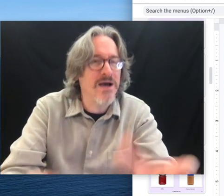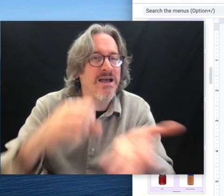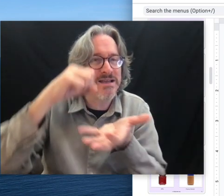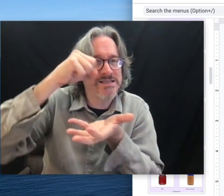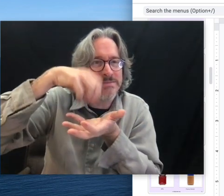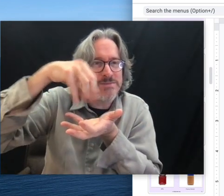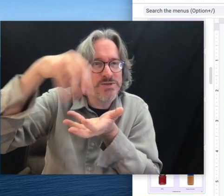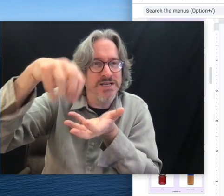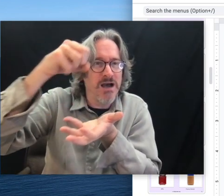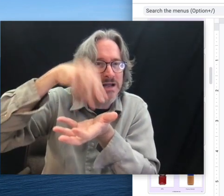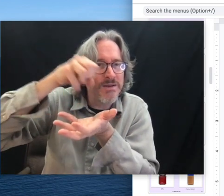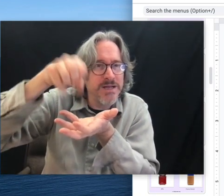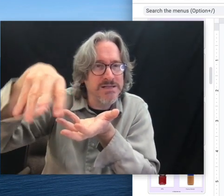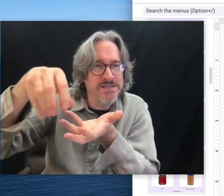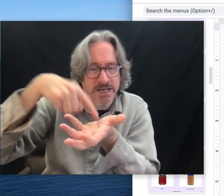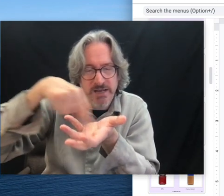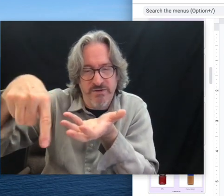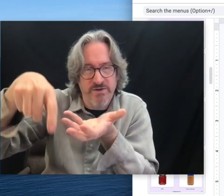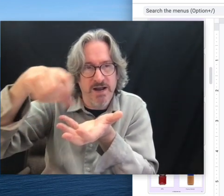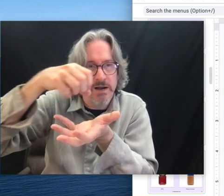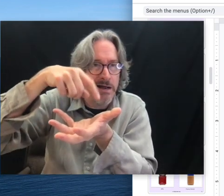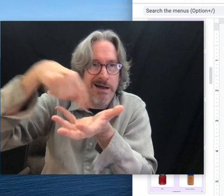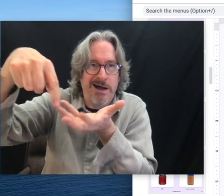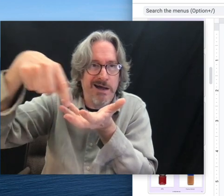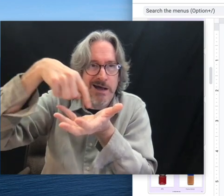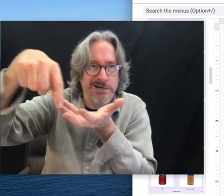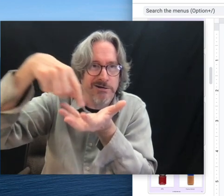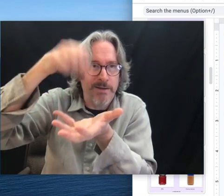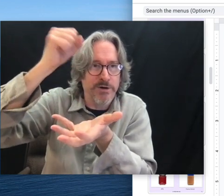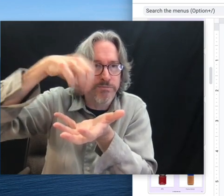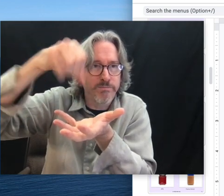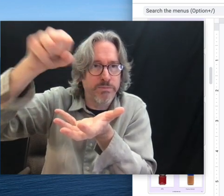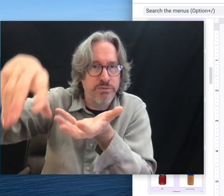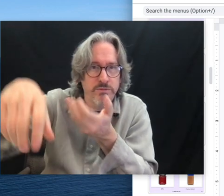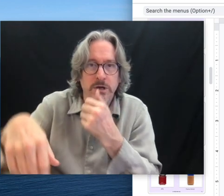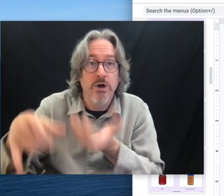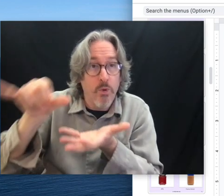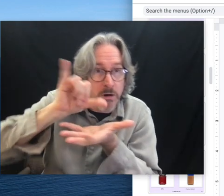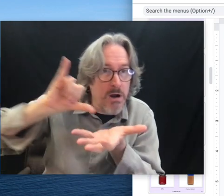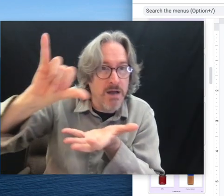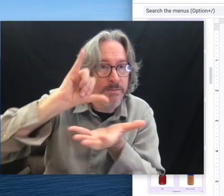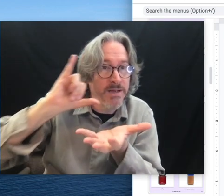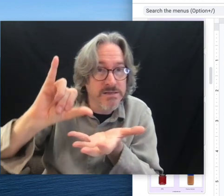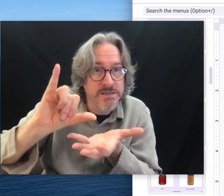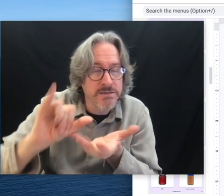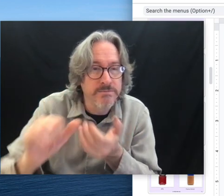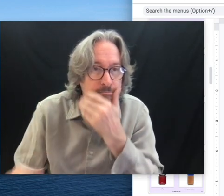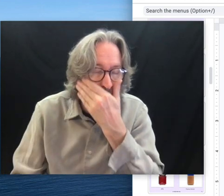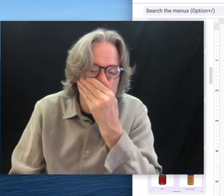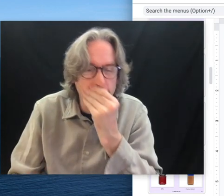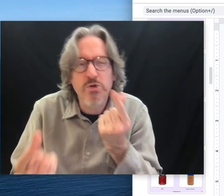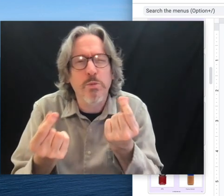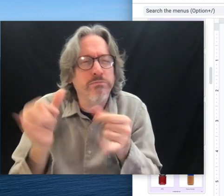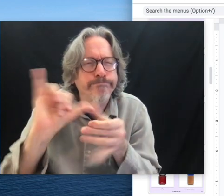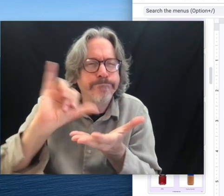Condiments. Now, sometimes you see condiments, like if you've got a hot dog or hamburger, or condiments,